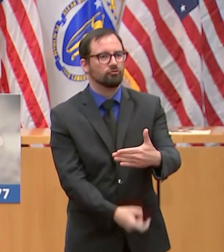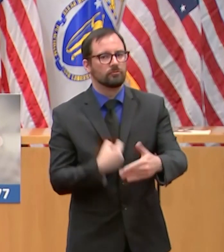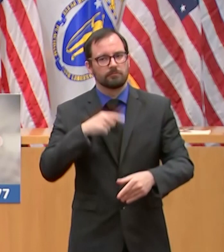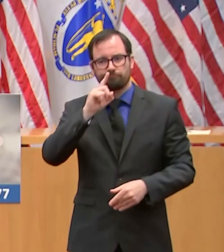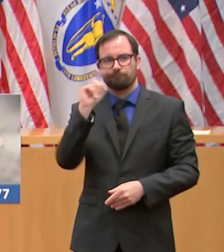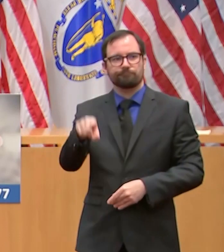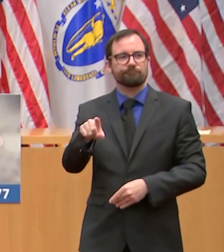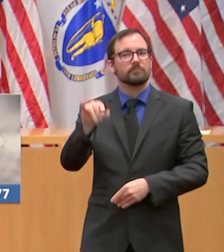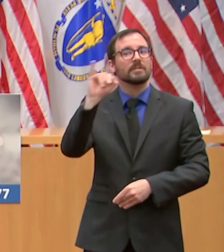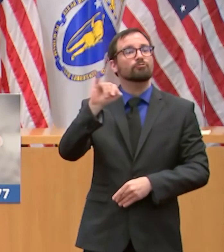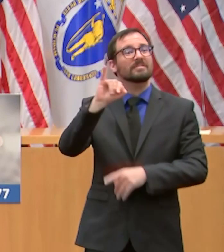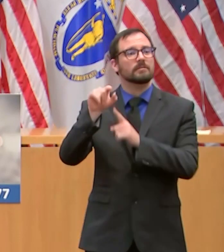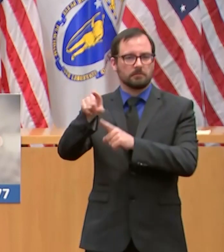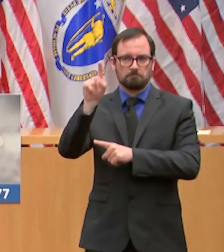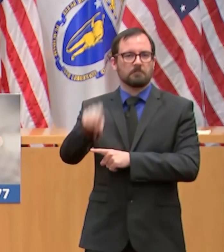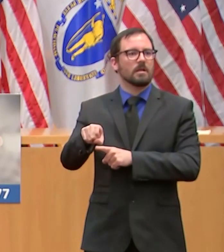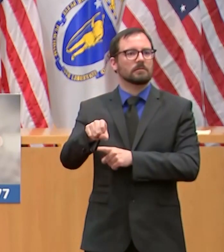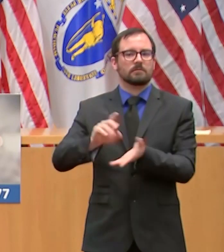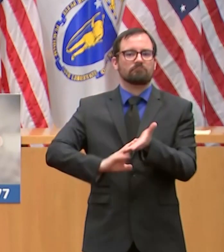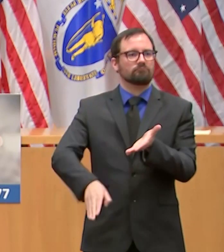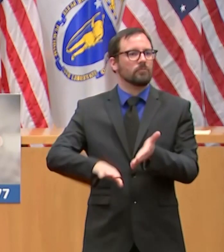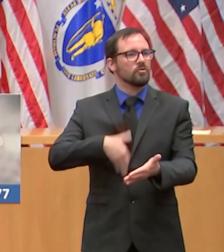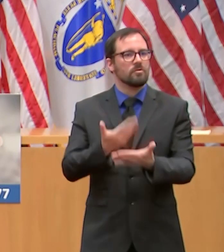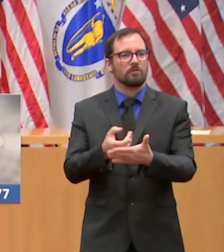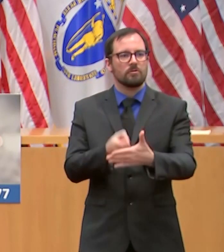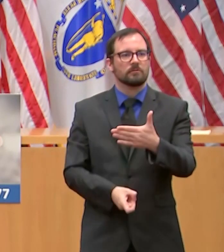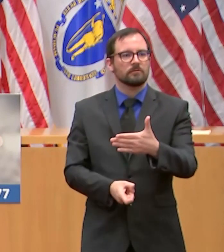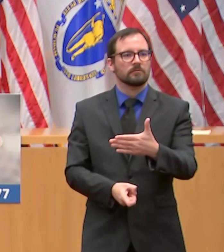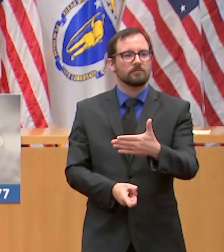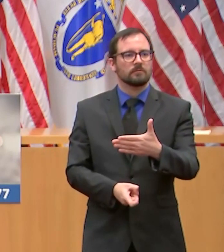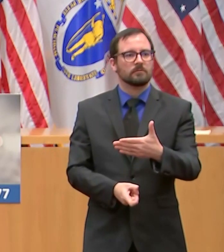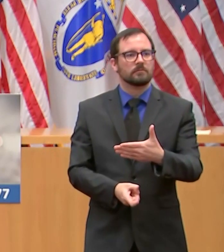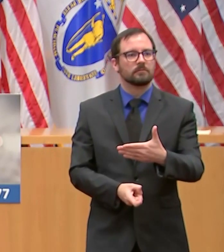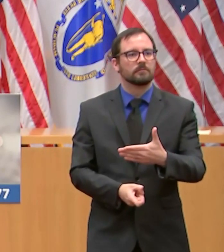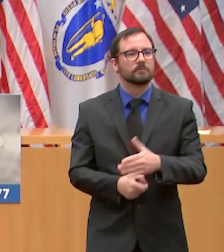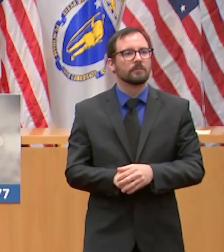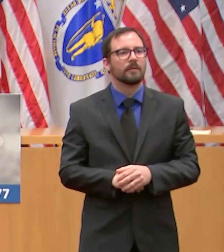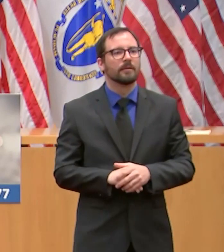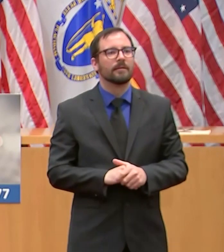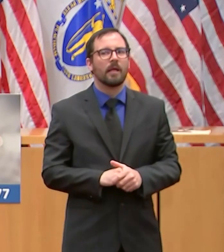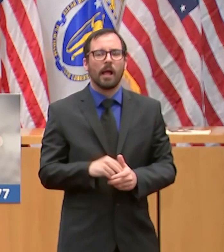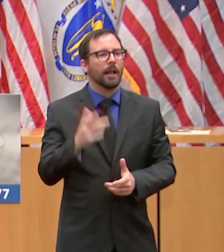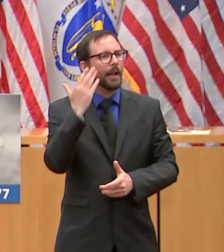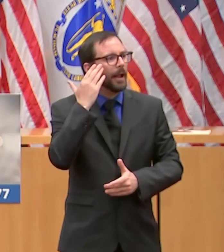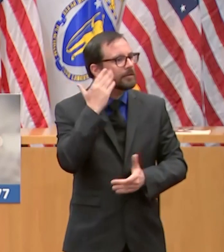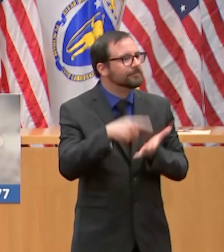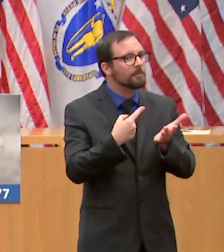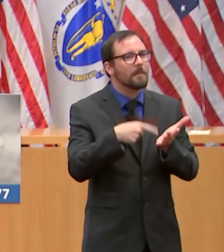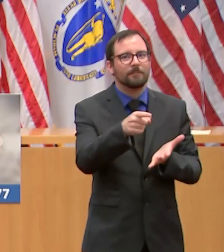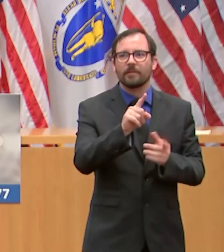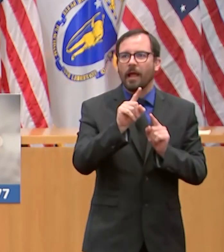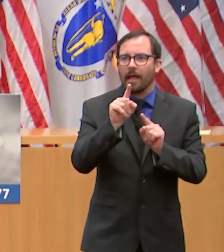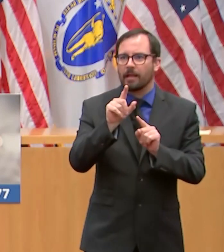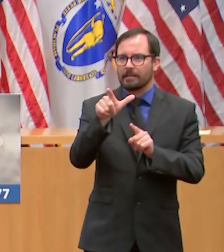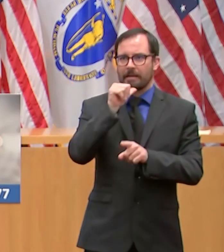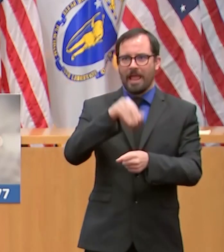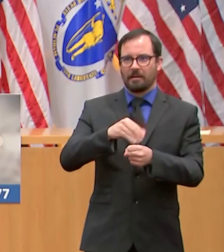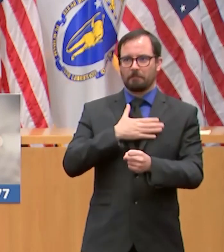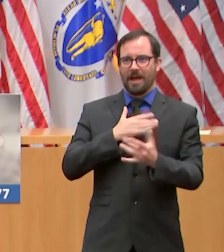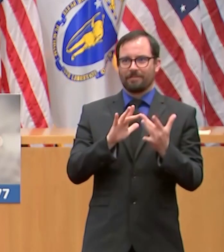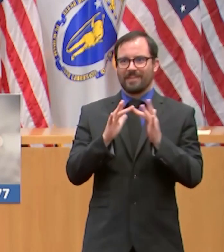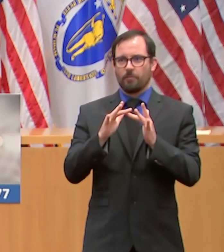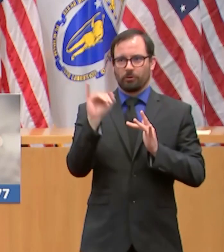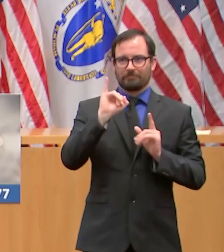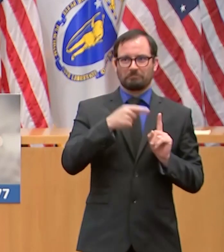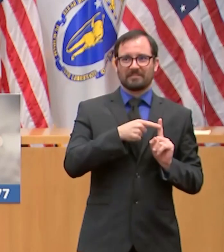be covered who go to those alternative locations for their medical care. I also want to give a quick update on our efforts to